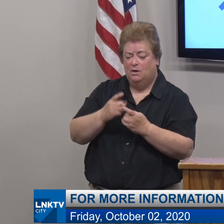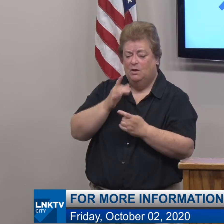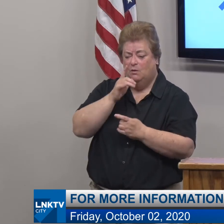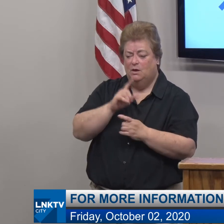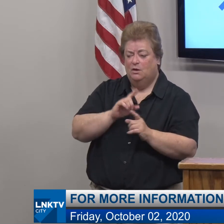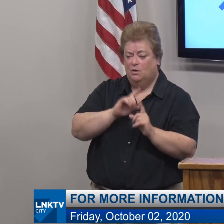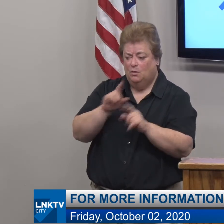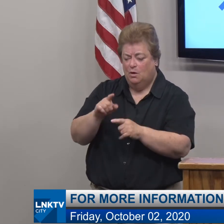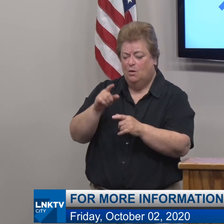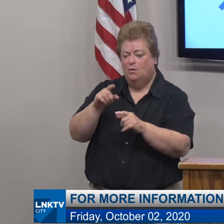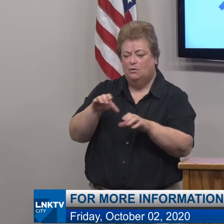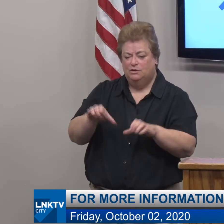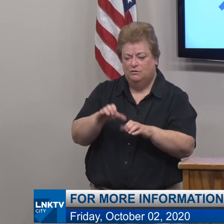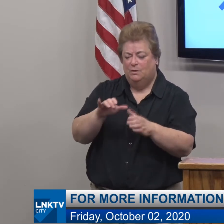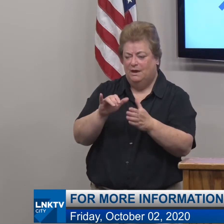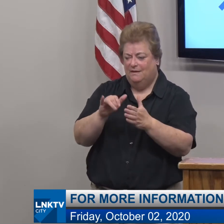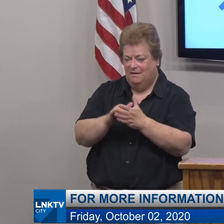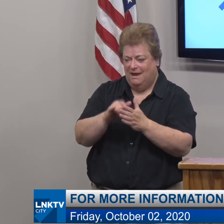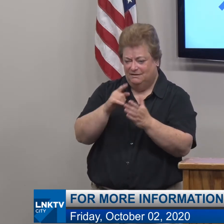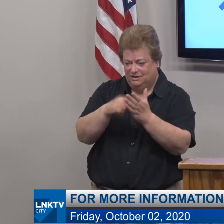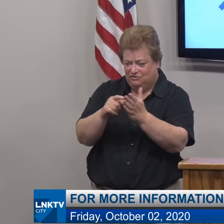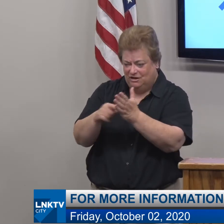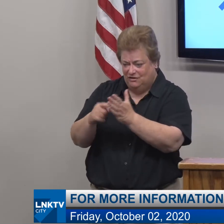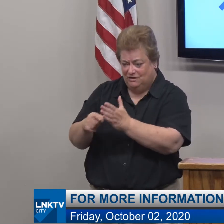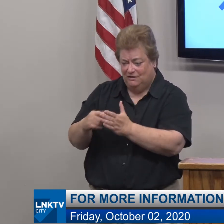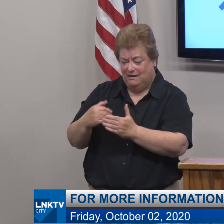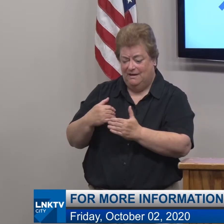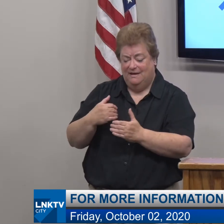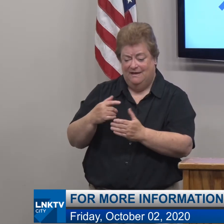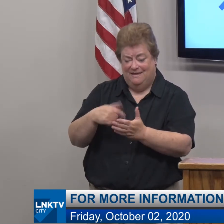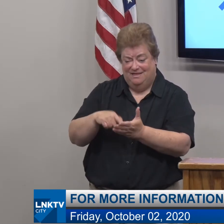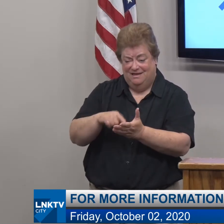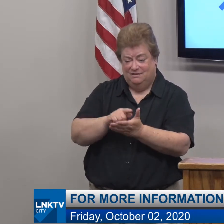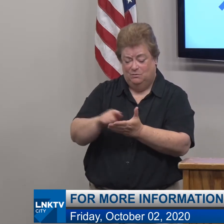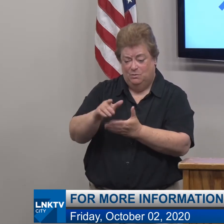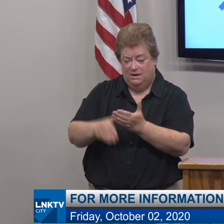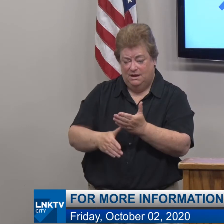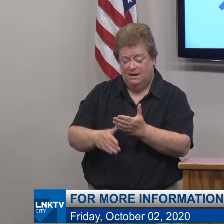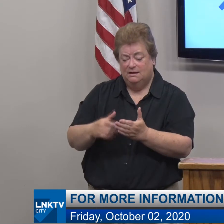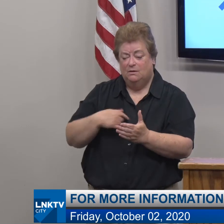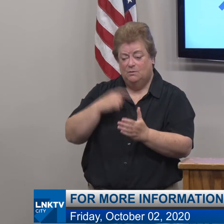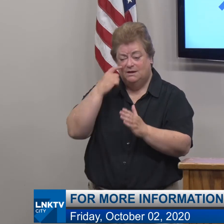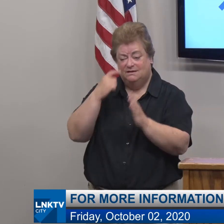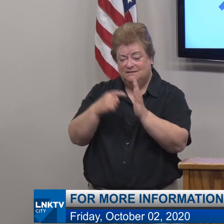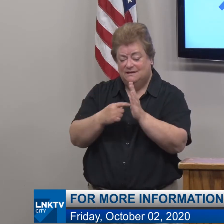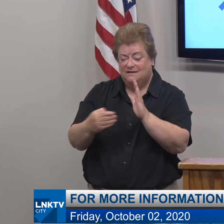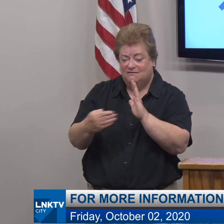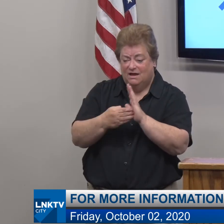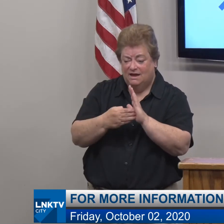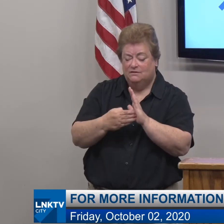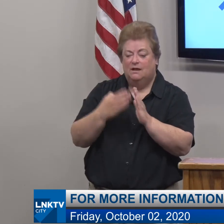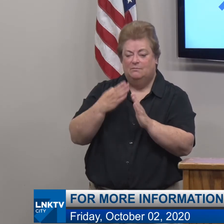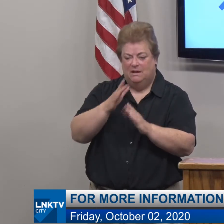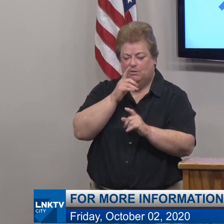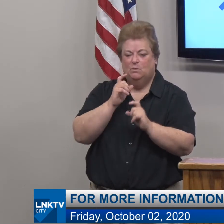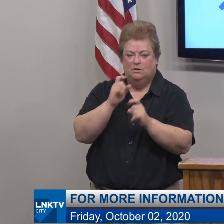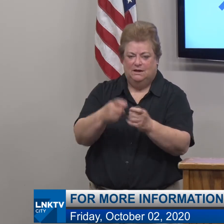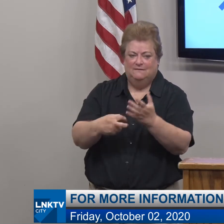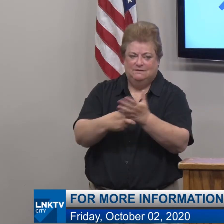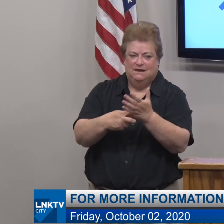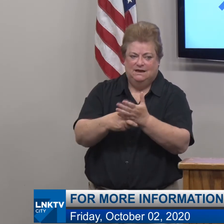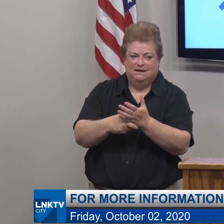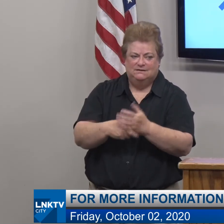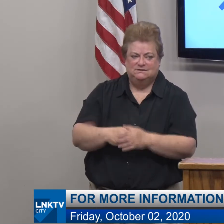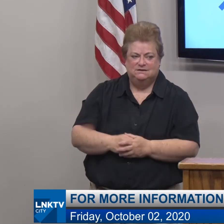compliance visits this weekend. And if significant violations are identified, citations may be issued.